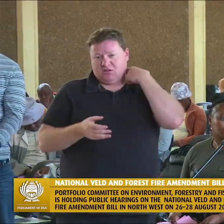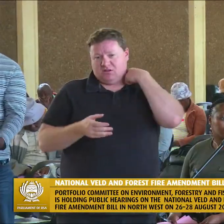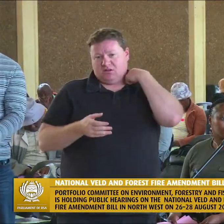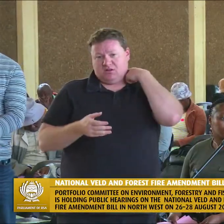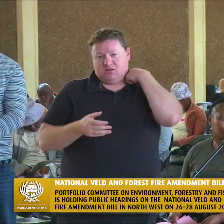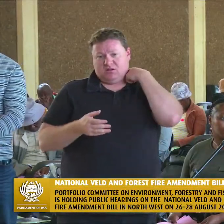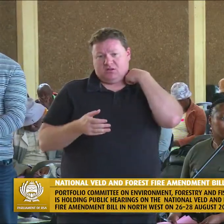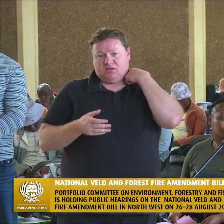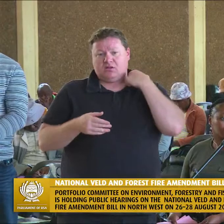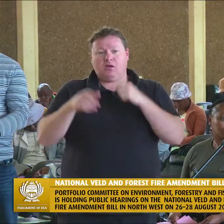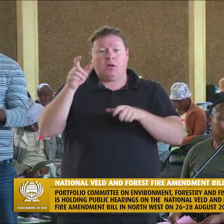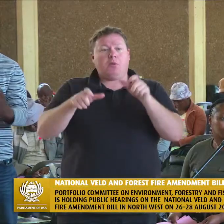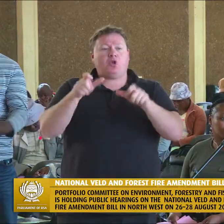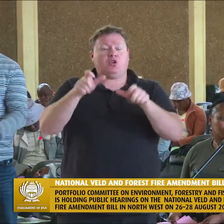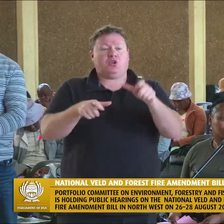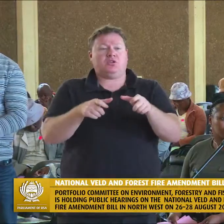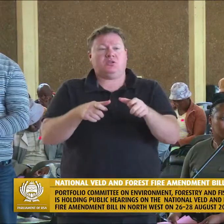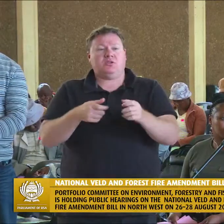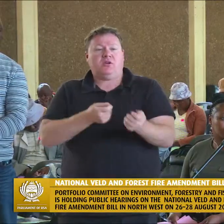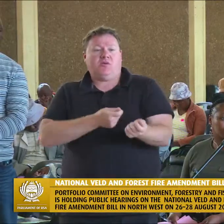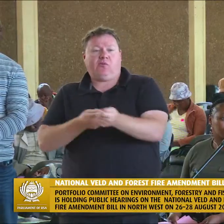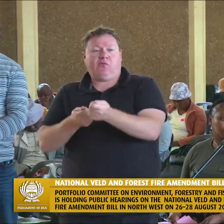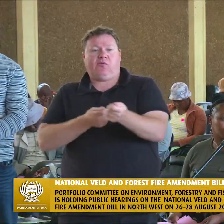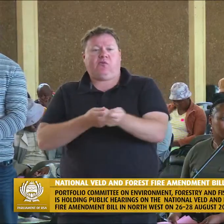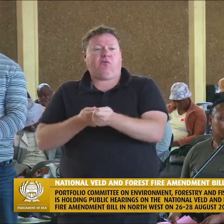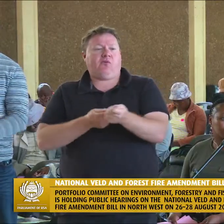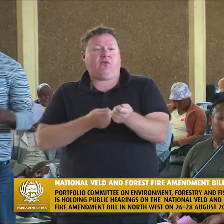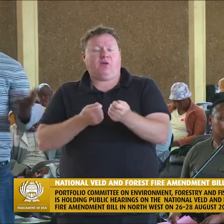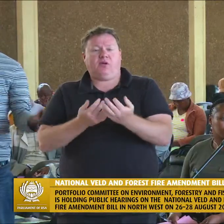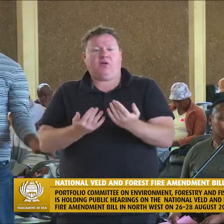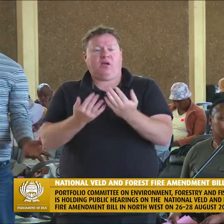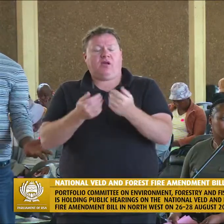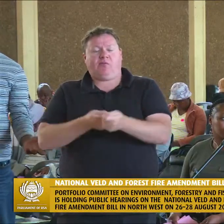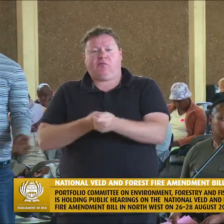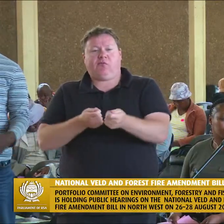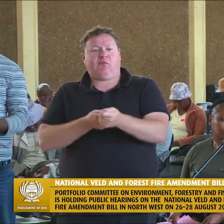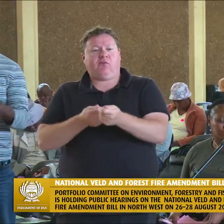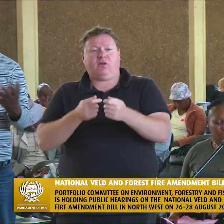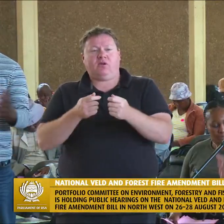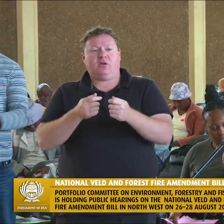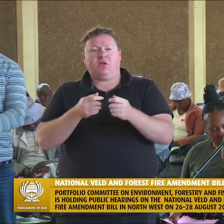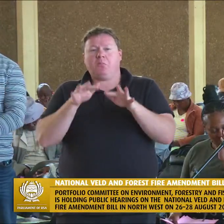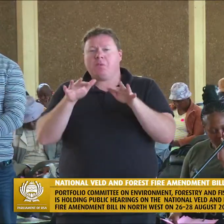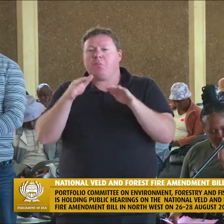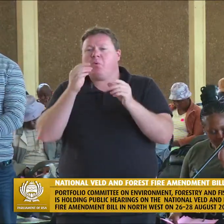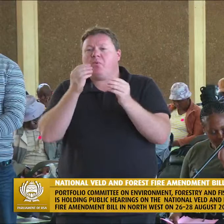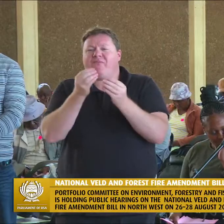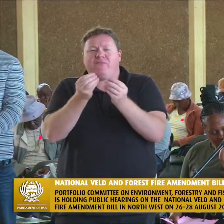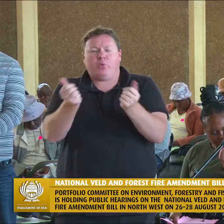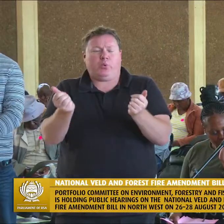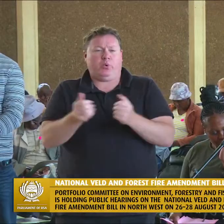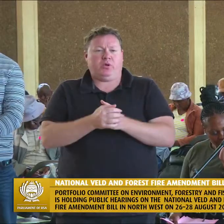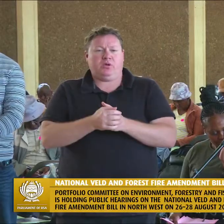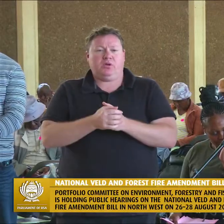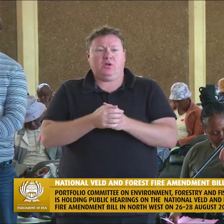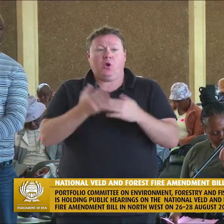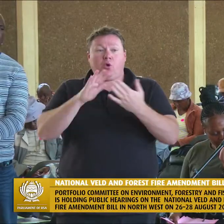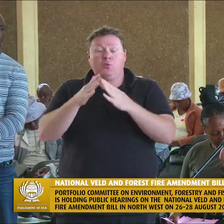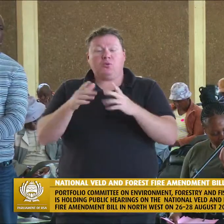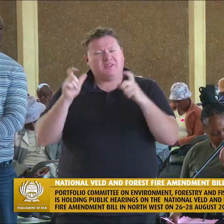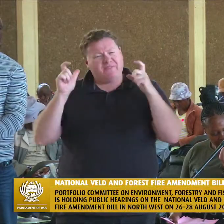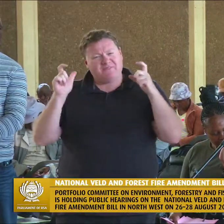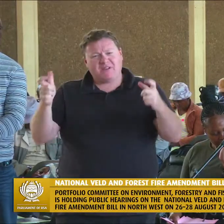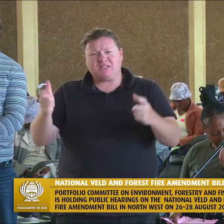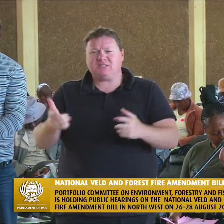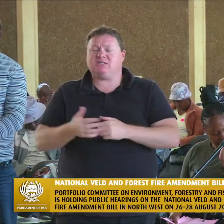the number of firefighters is and when you look at the community the community it's a big number